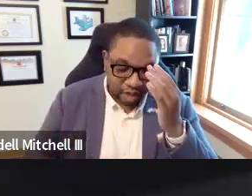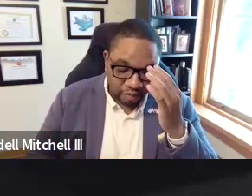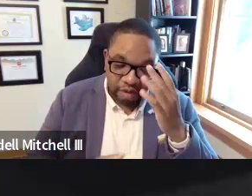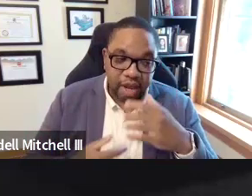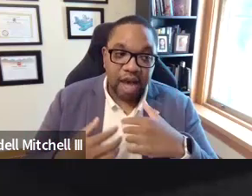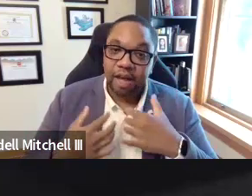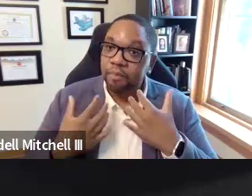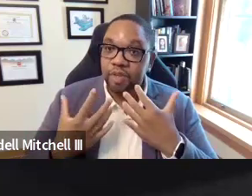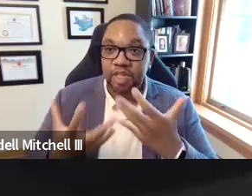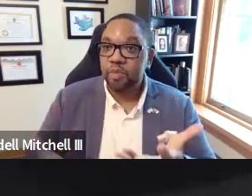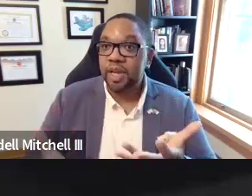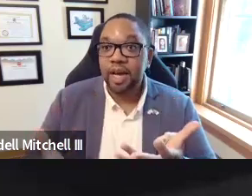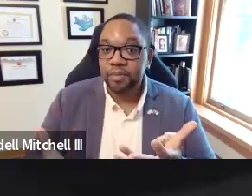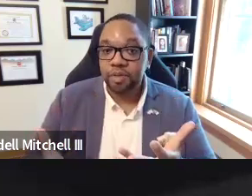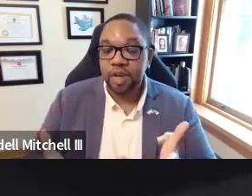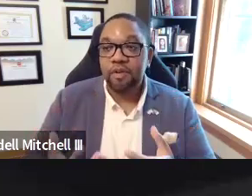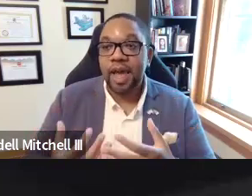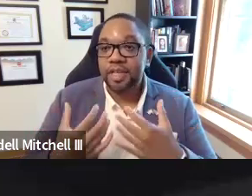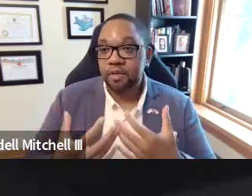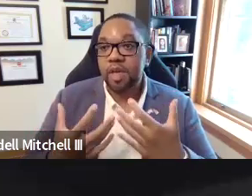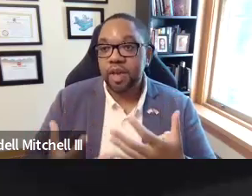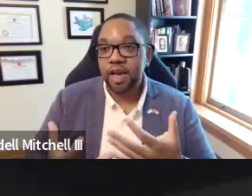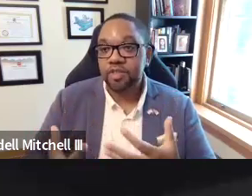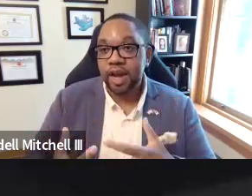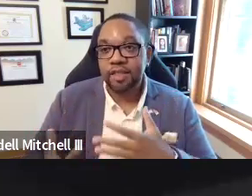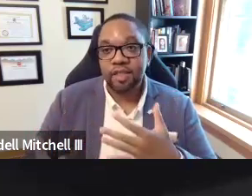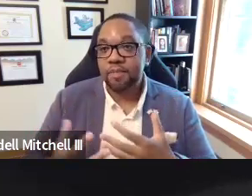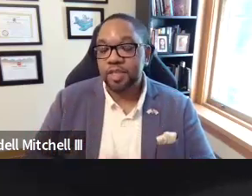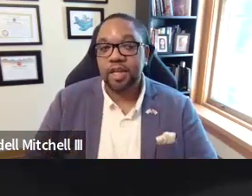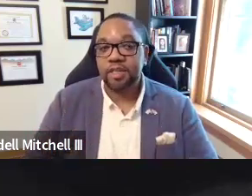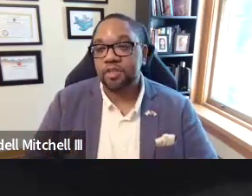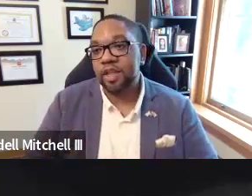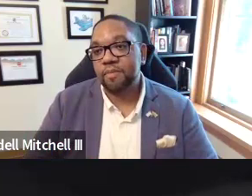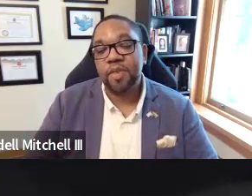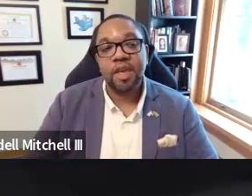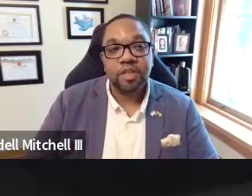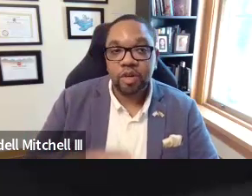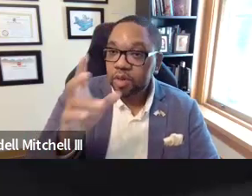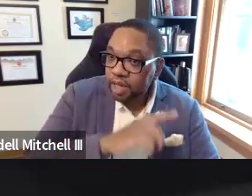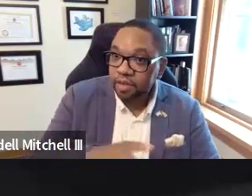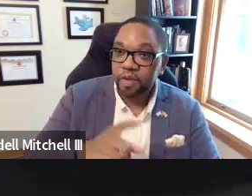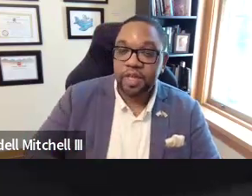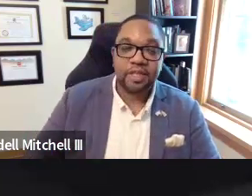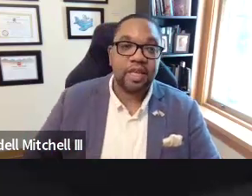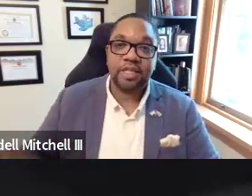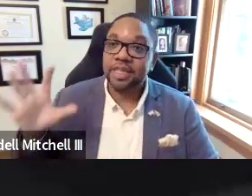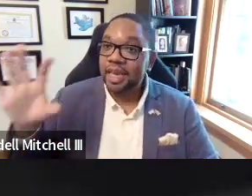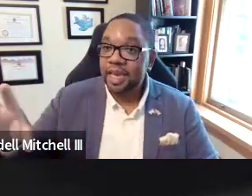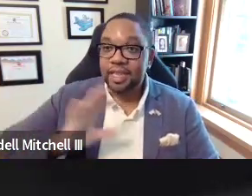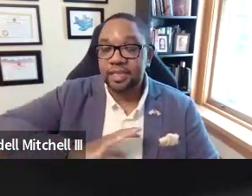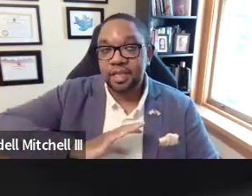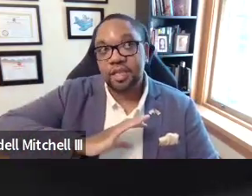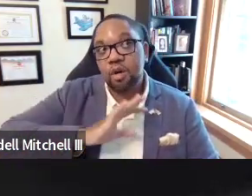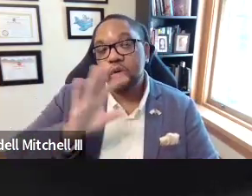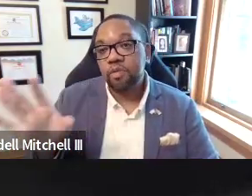for yourself just when it comes to interacting with contracts and some of the challenges around them? So we'll look at a few of these things.